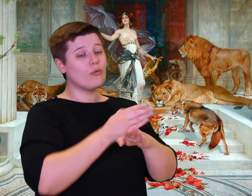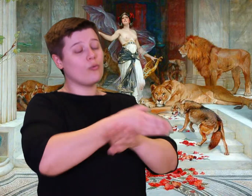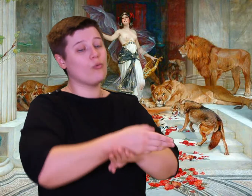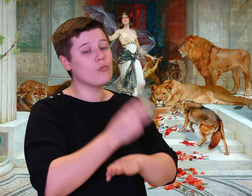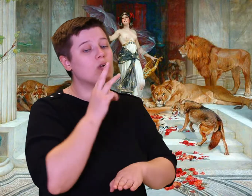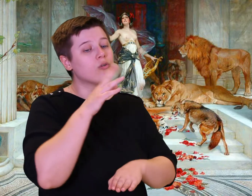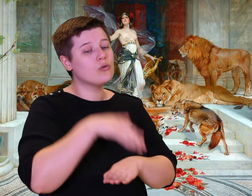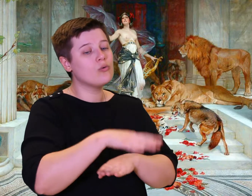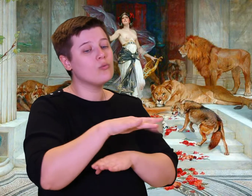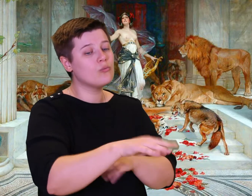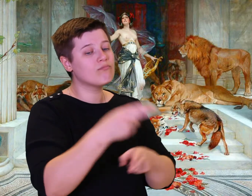shadows.